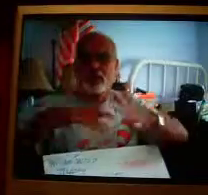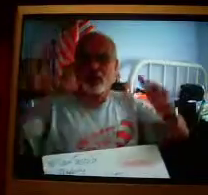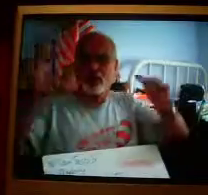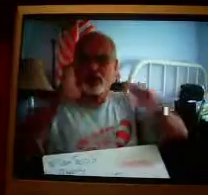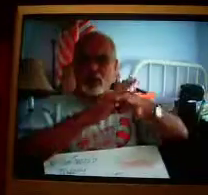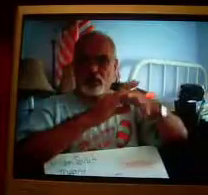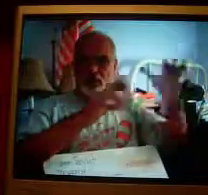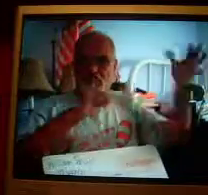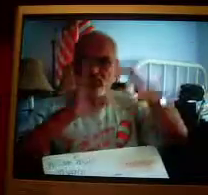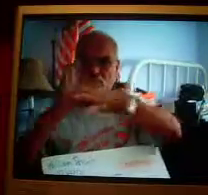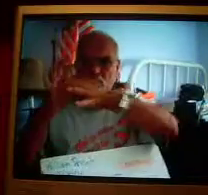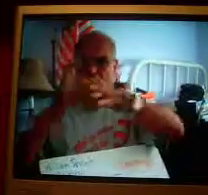And then they start